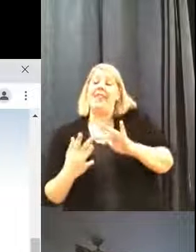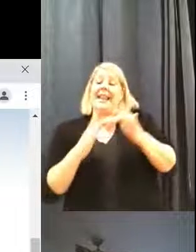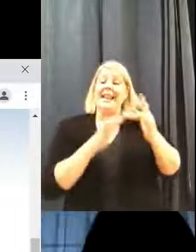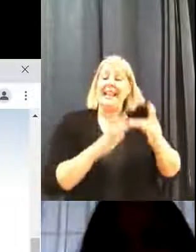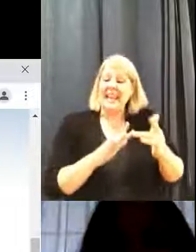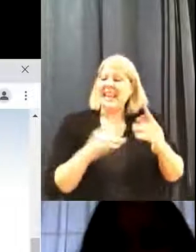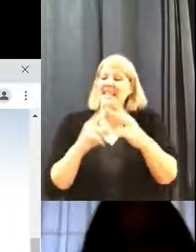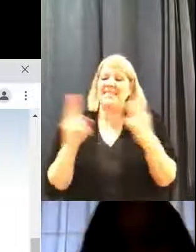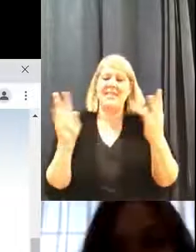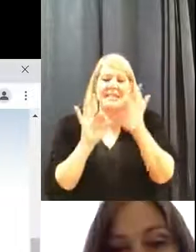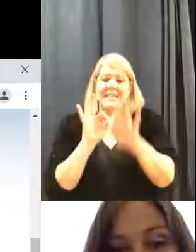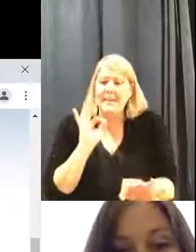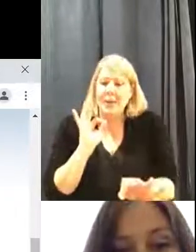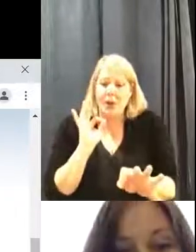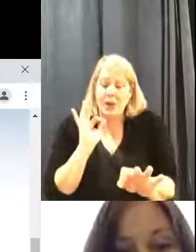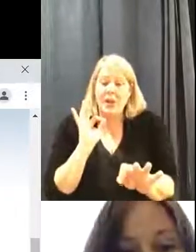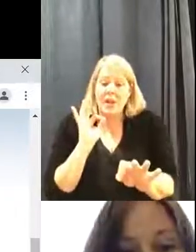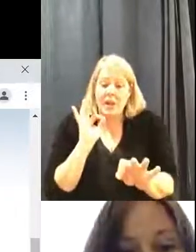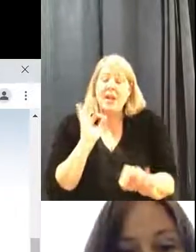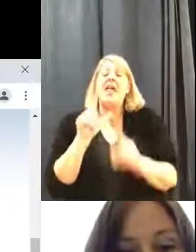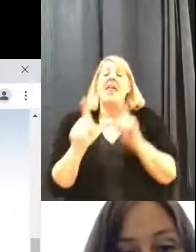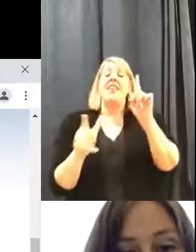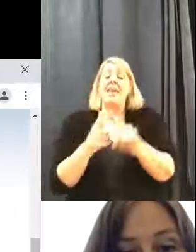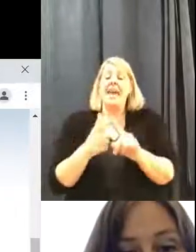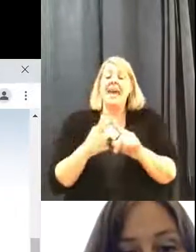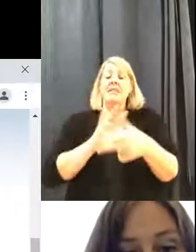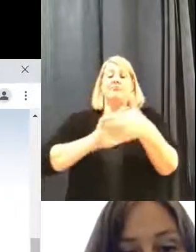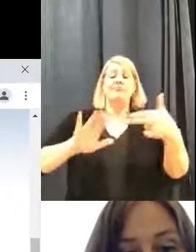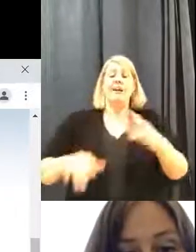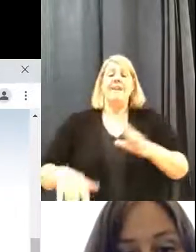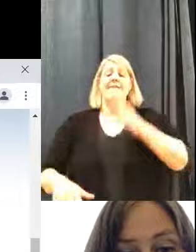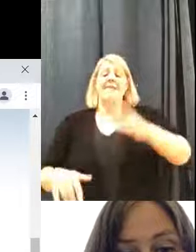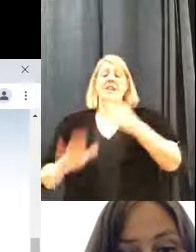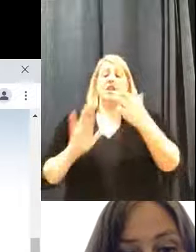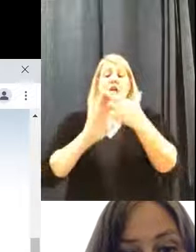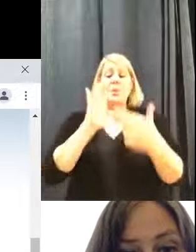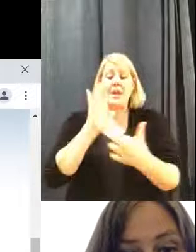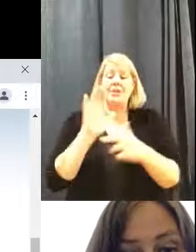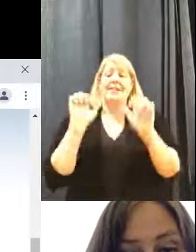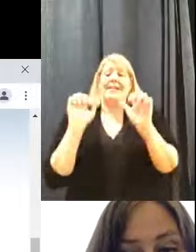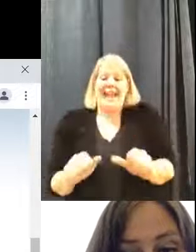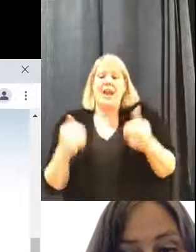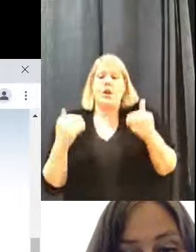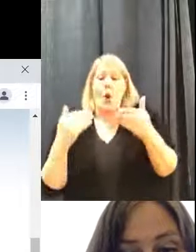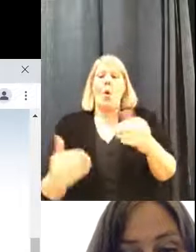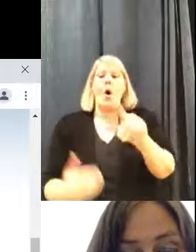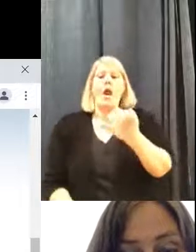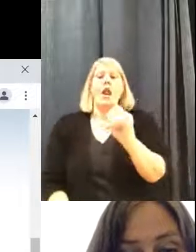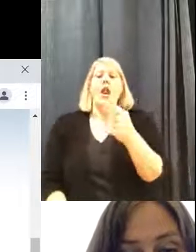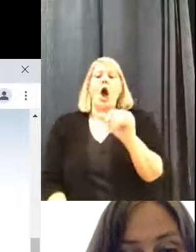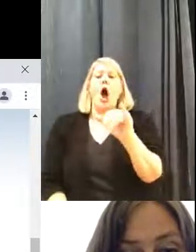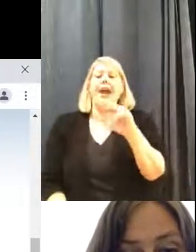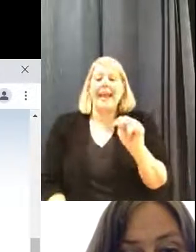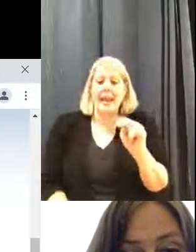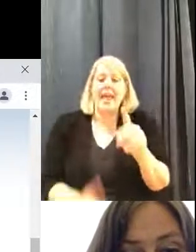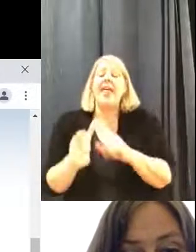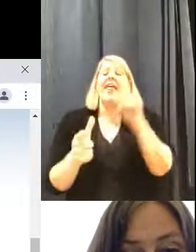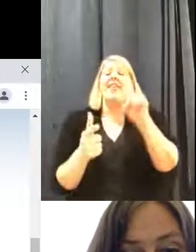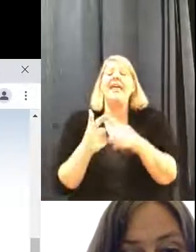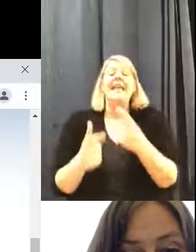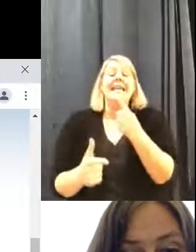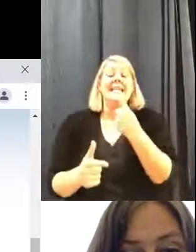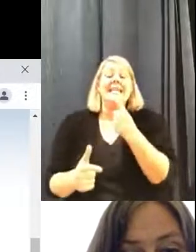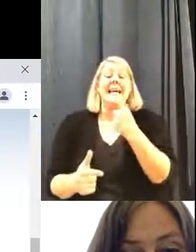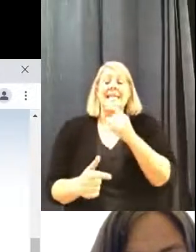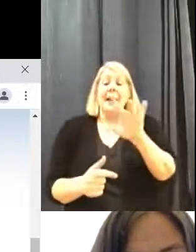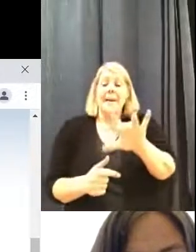simple. They are then officially registered and they will be logged in. Then it tells you to select the course you want